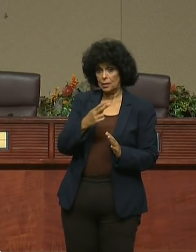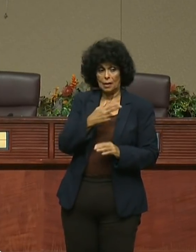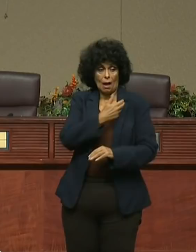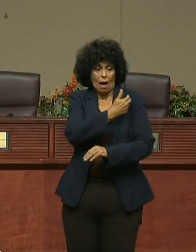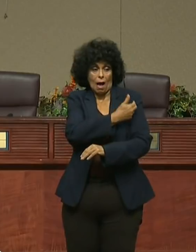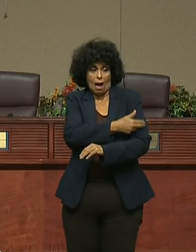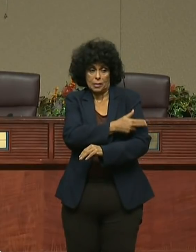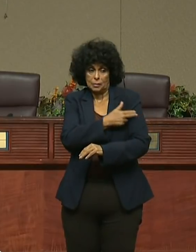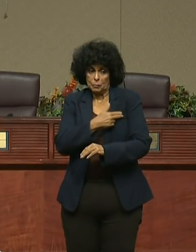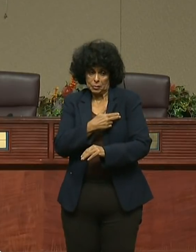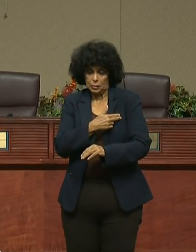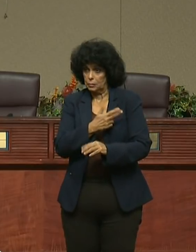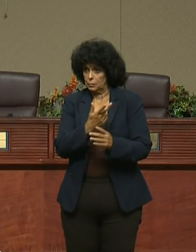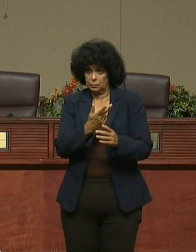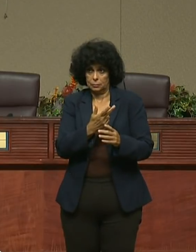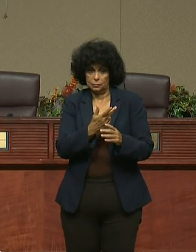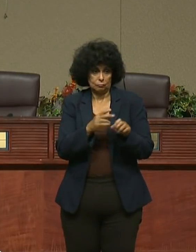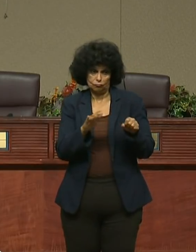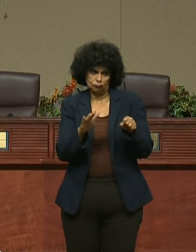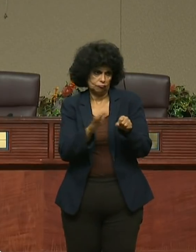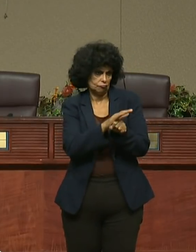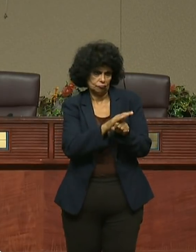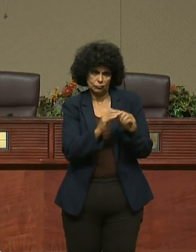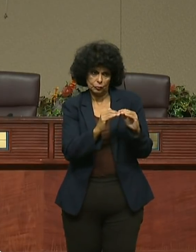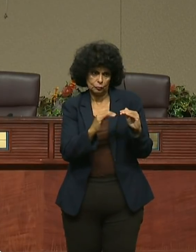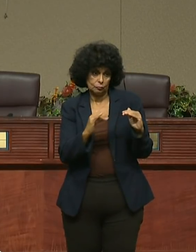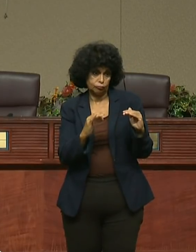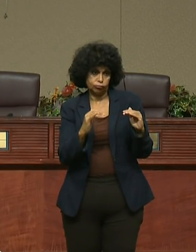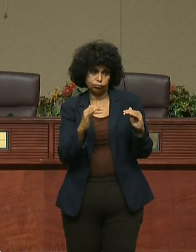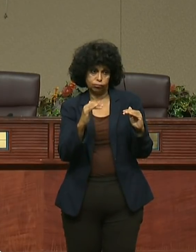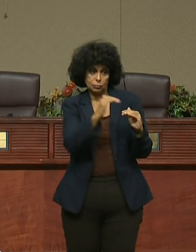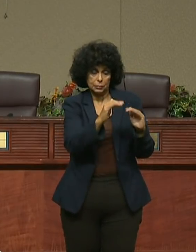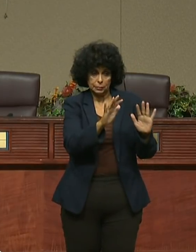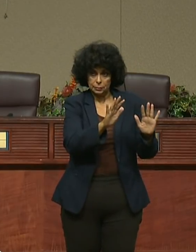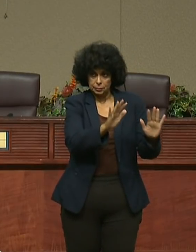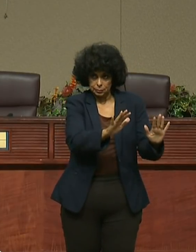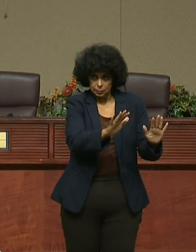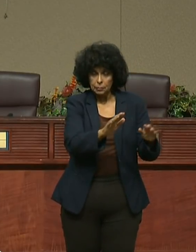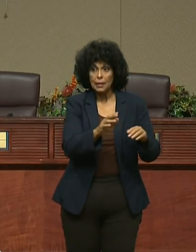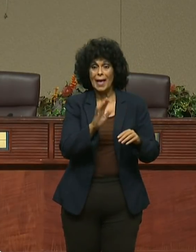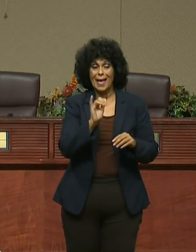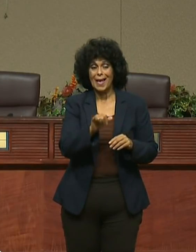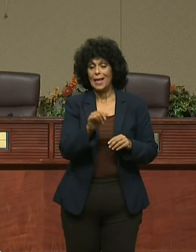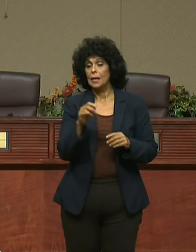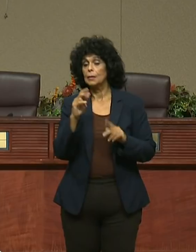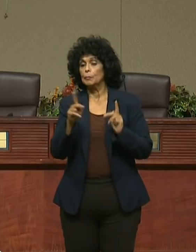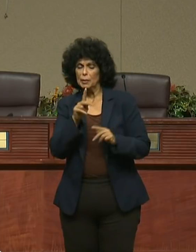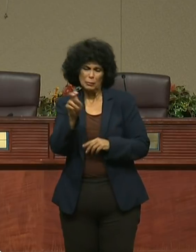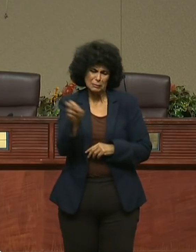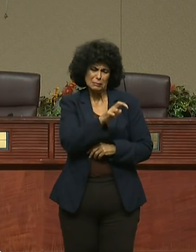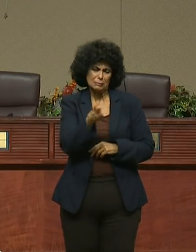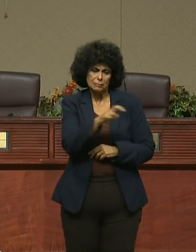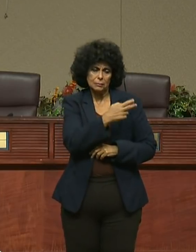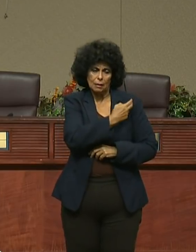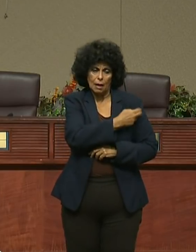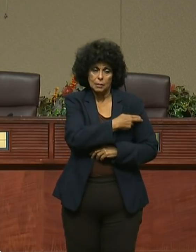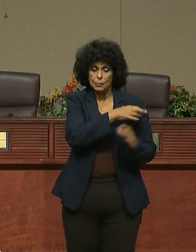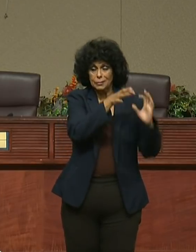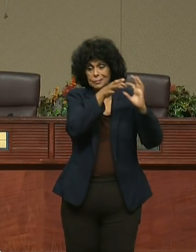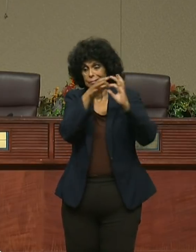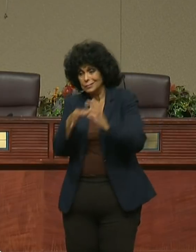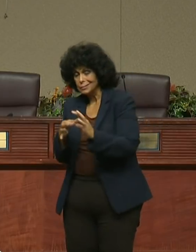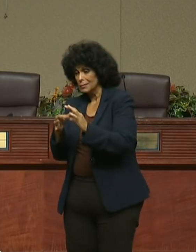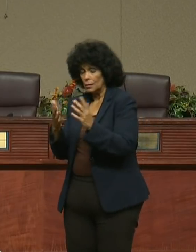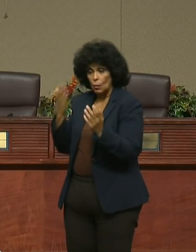capacity, and if there are any outbreaks associated with Disney, we won't hesitate to ask